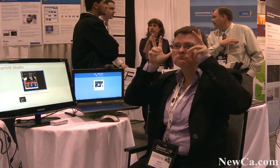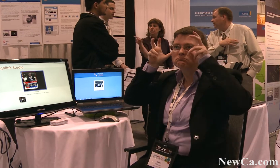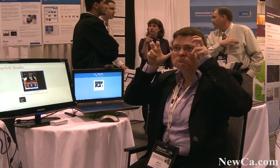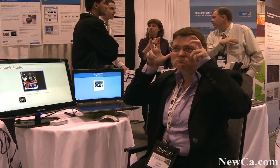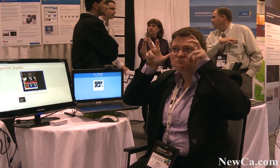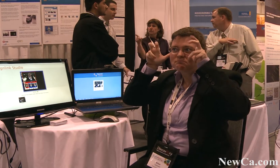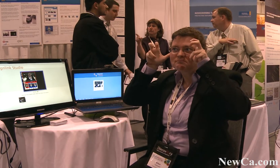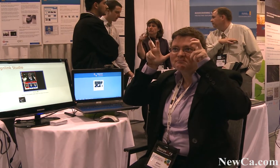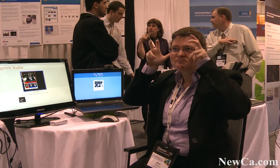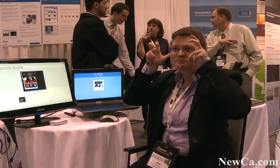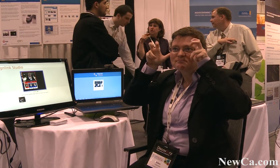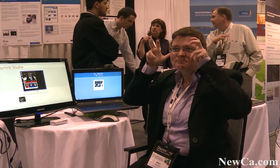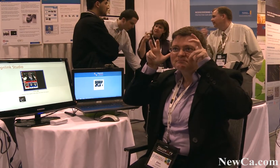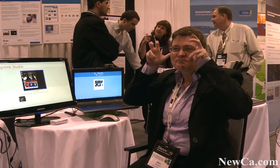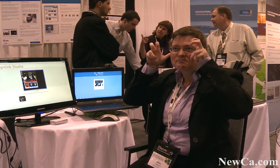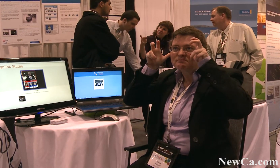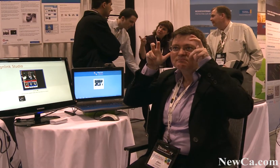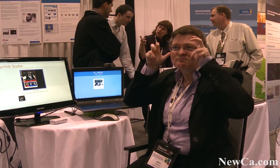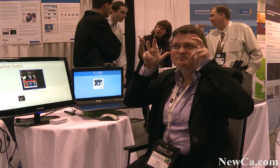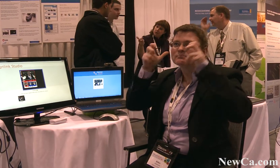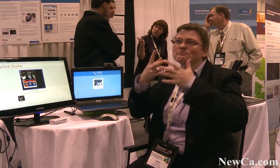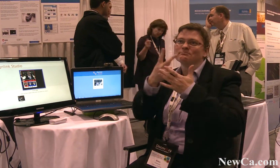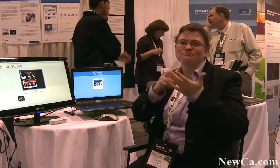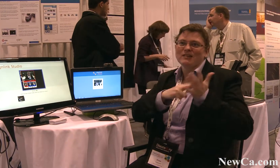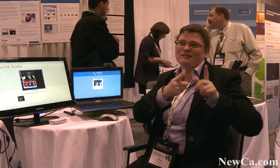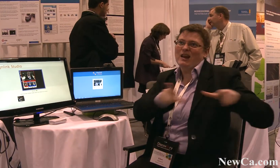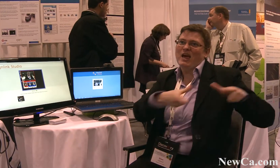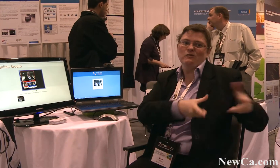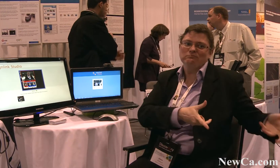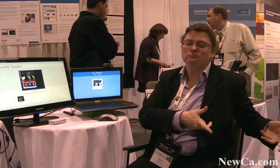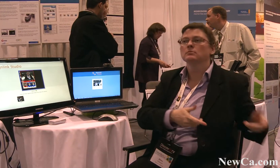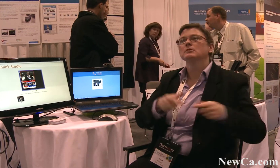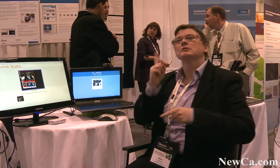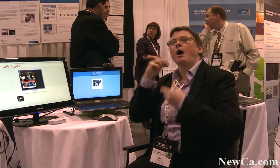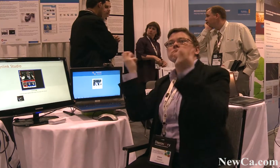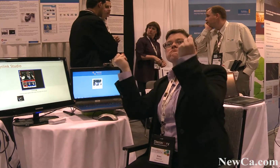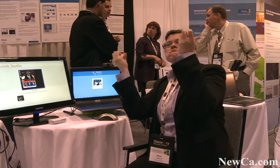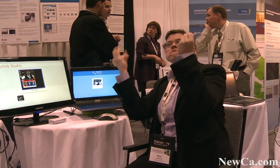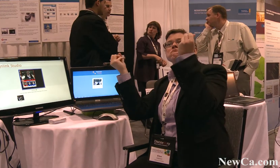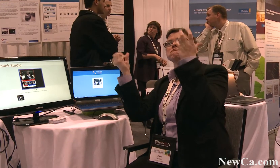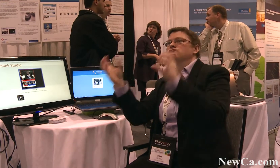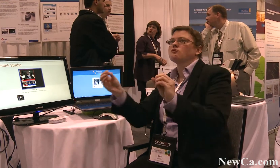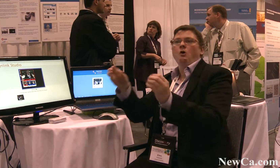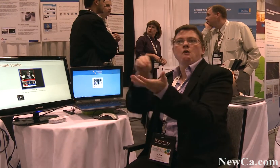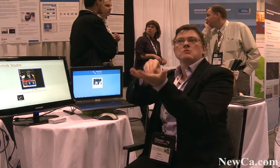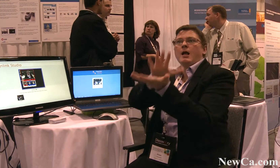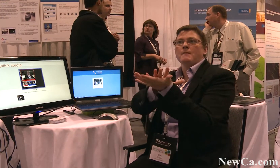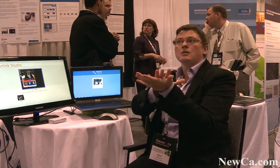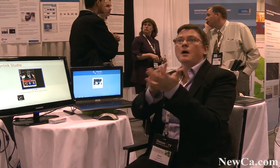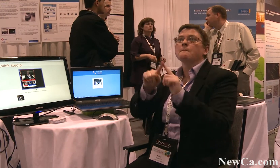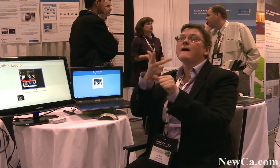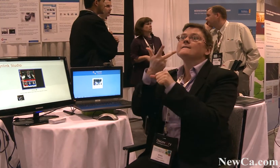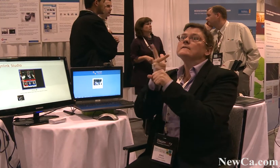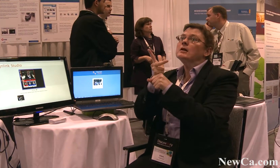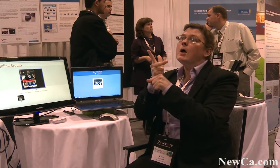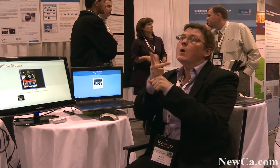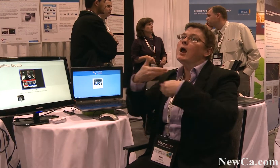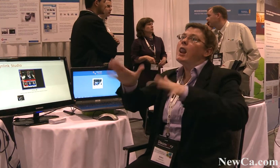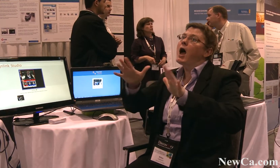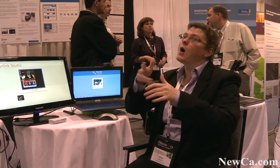the physical representation of an auditory language, whereas deaf people use a visual language that doesn't have any print